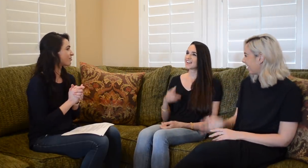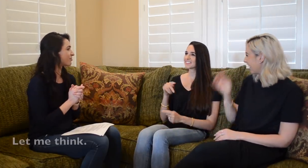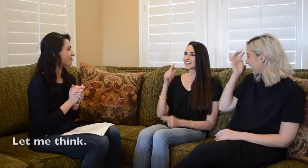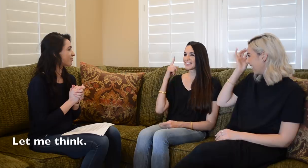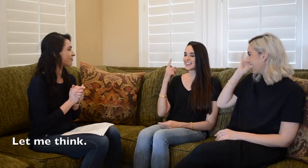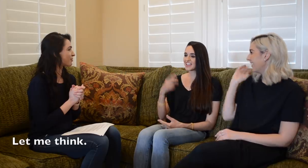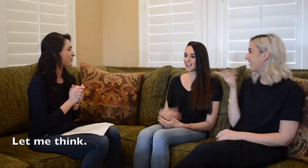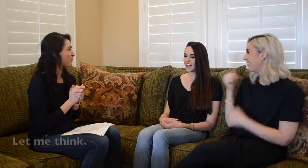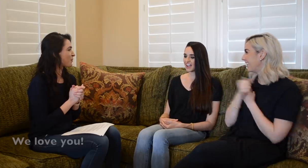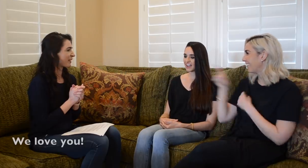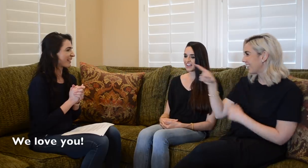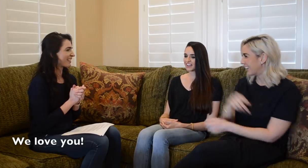I'm trying to think. We love you.